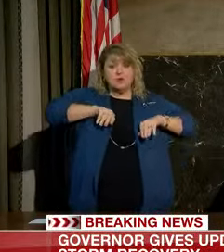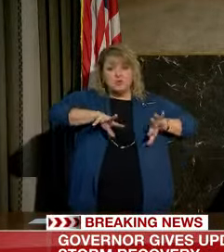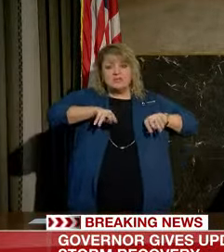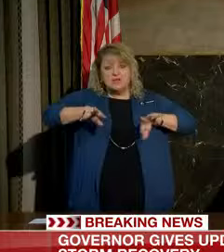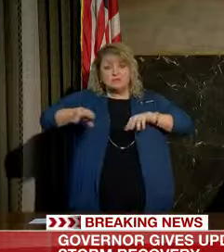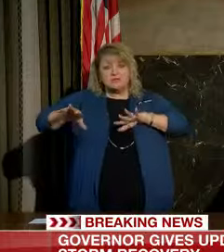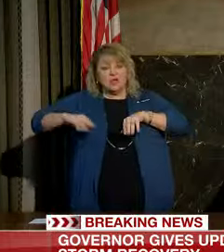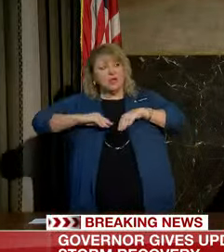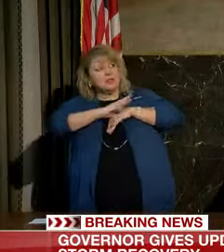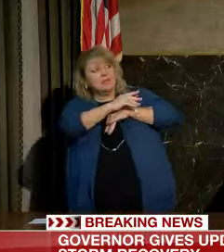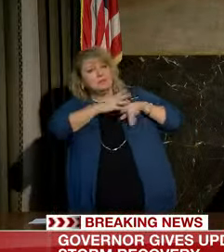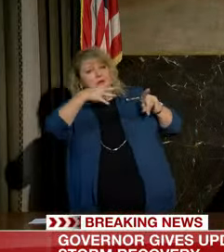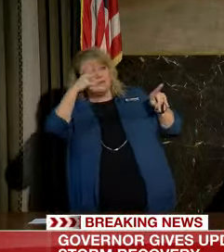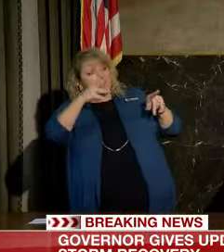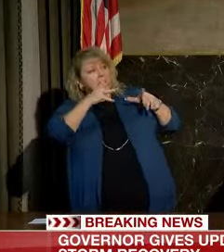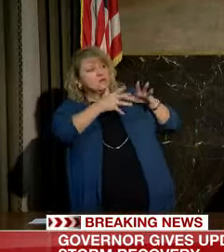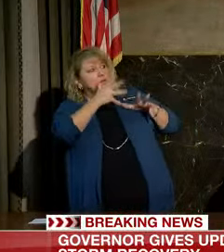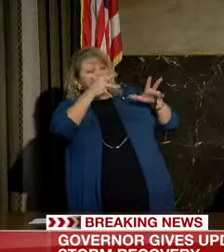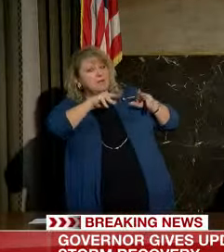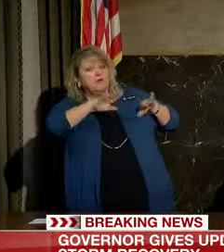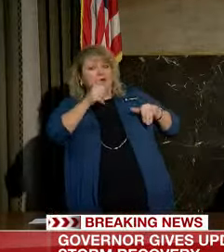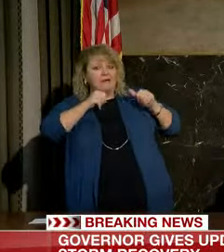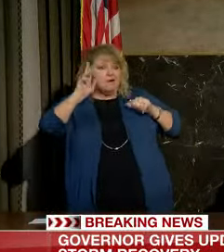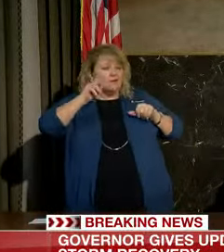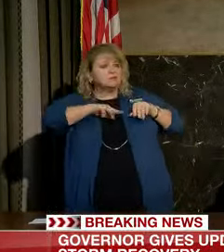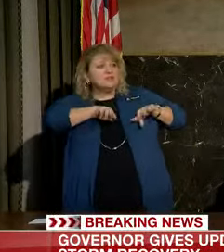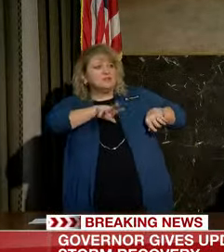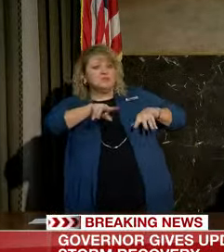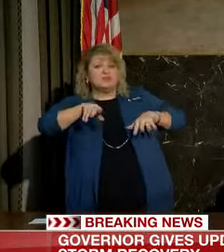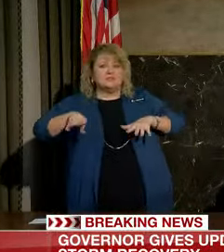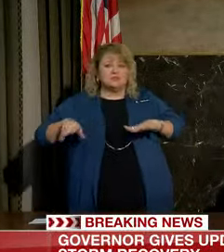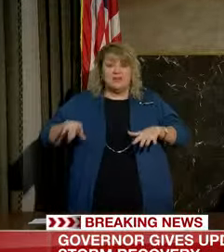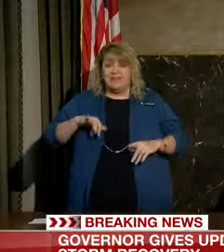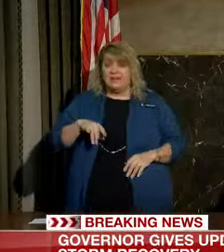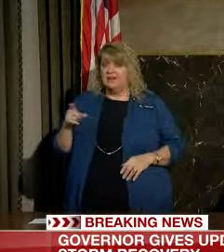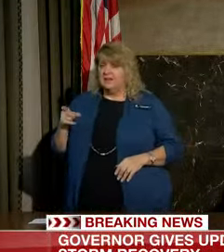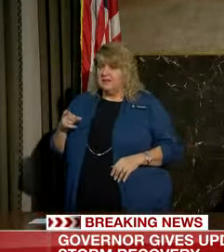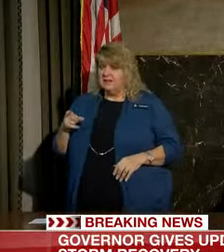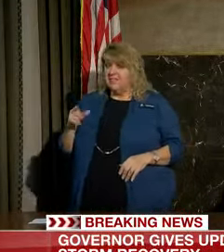school systems. Obviously, we continue to look at the fact that the